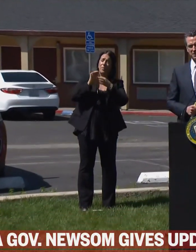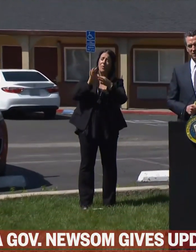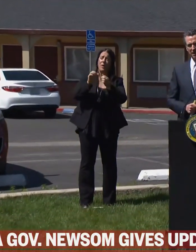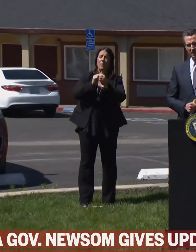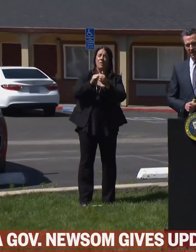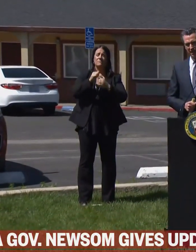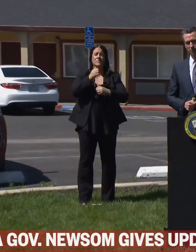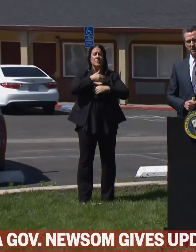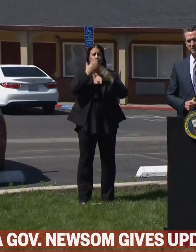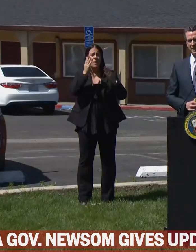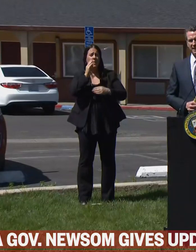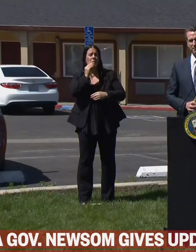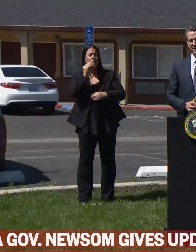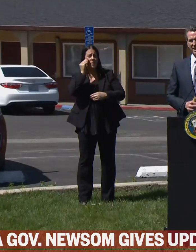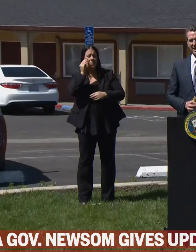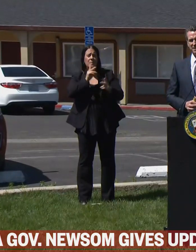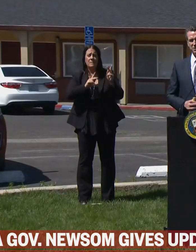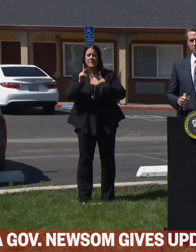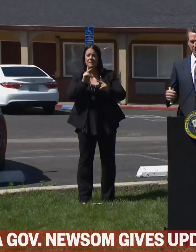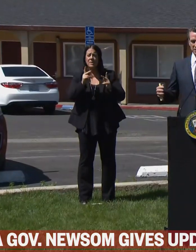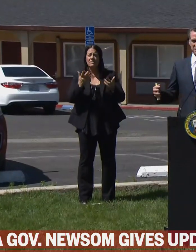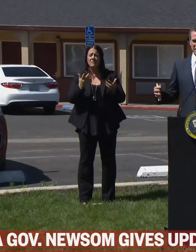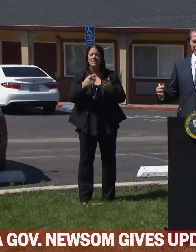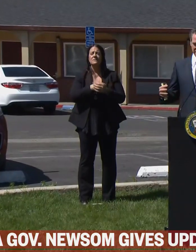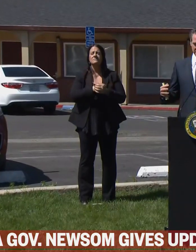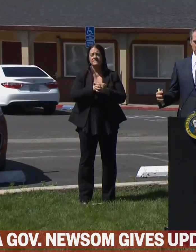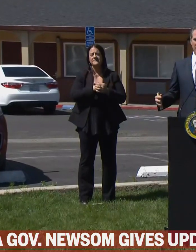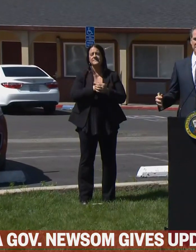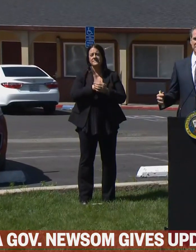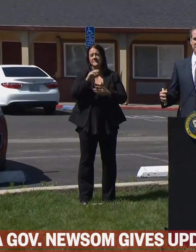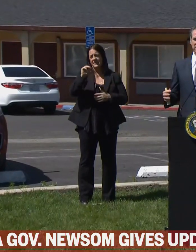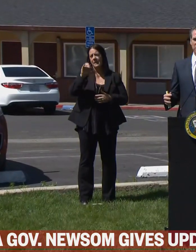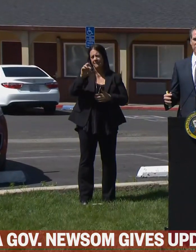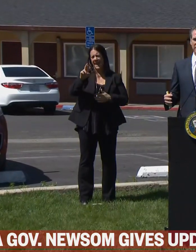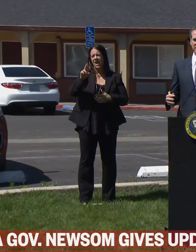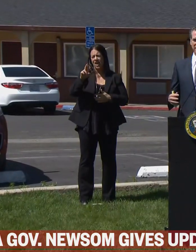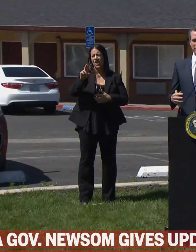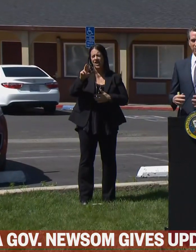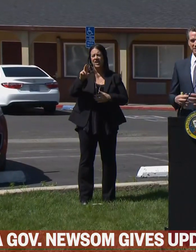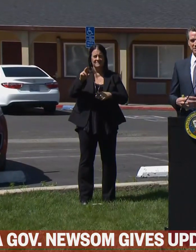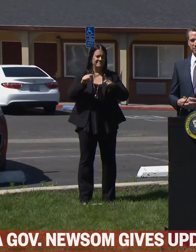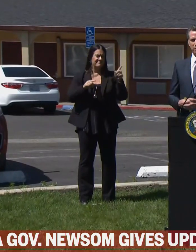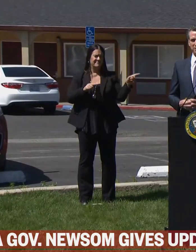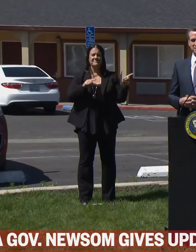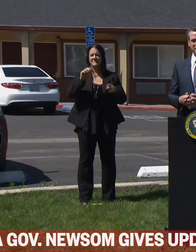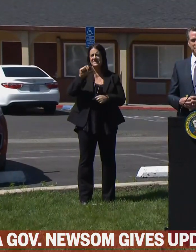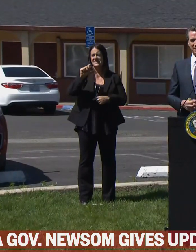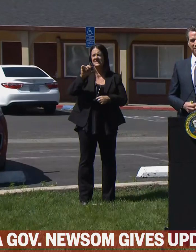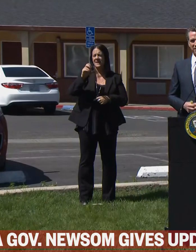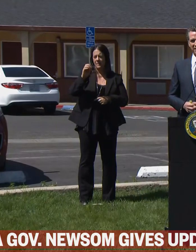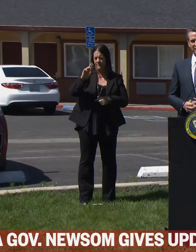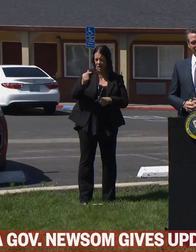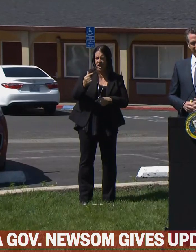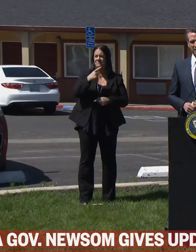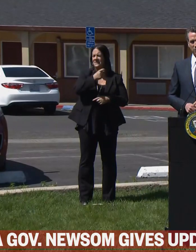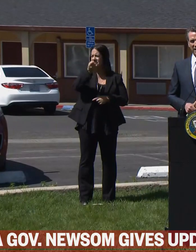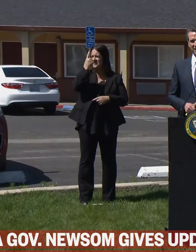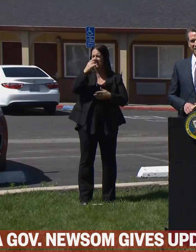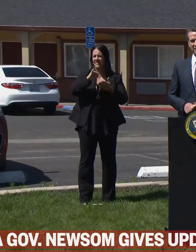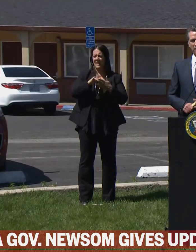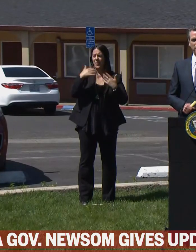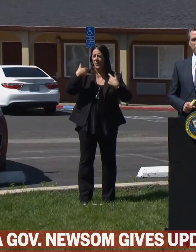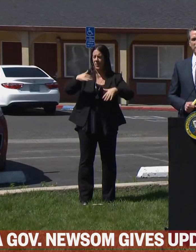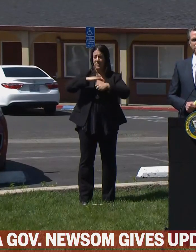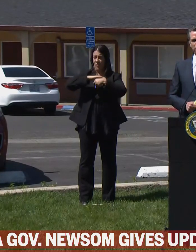and is here yet once again to see this crisis of COVID and the crisis of homeless come together in a